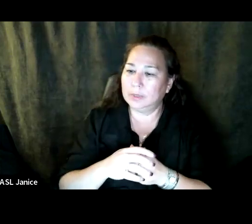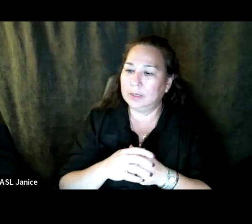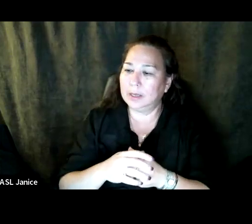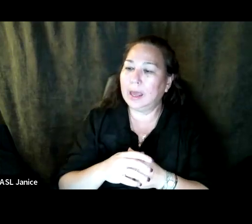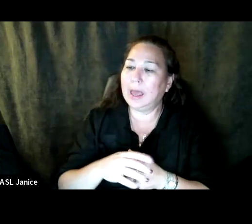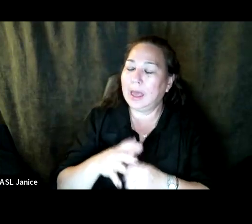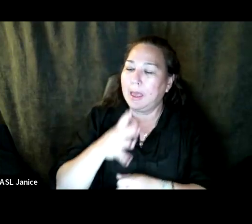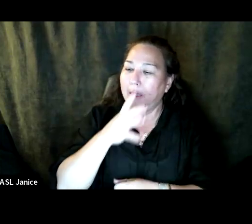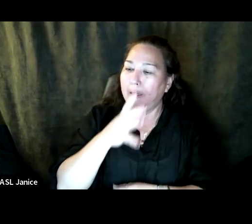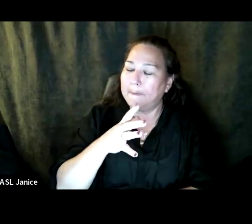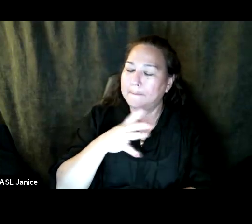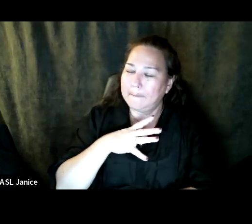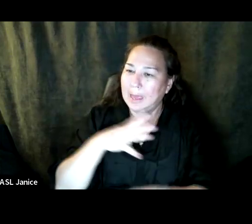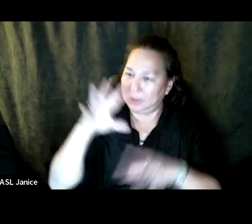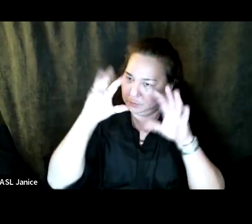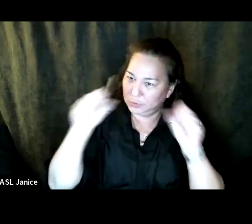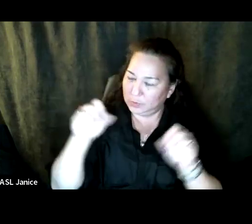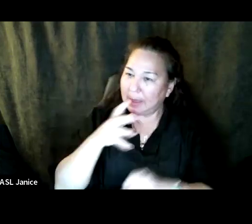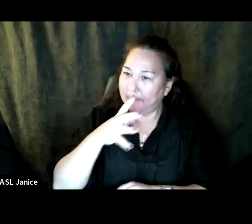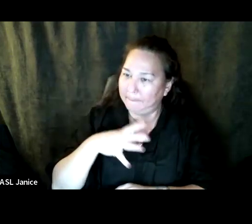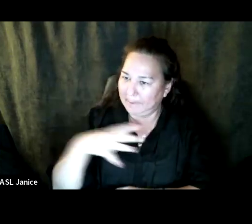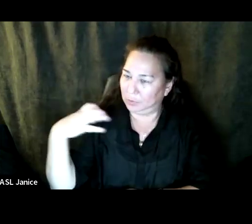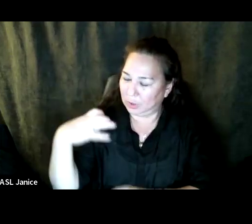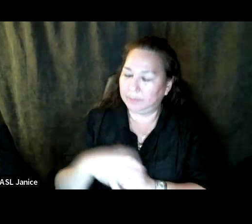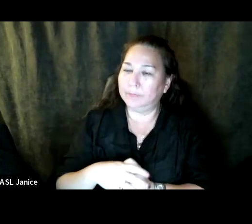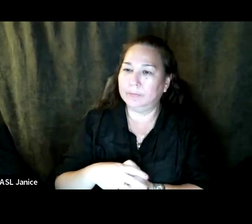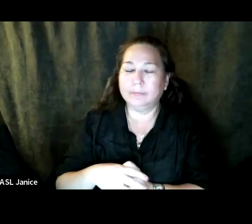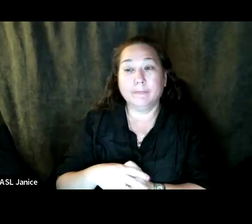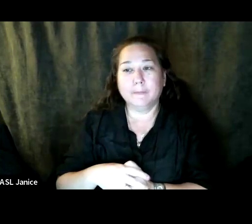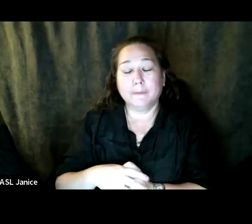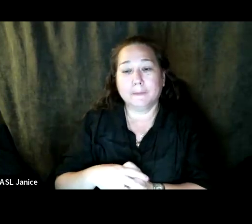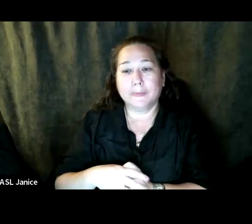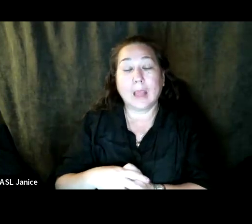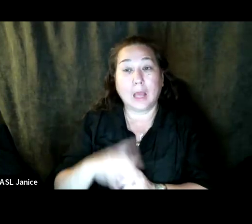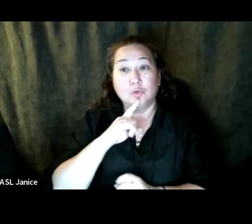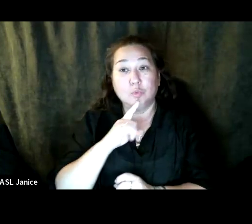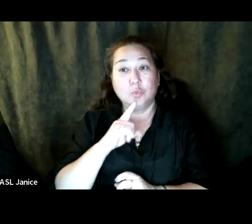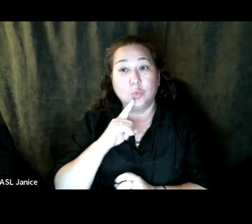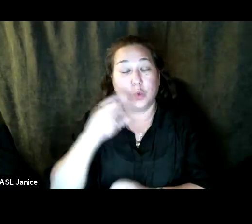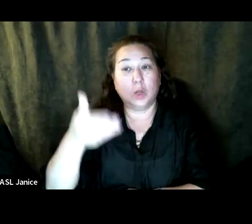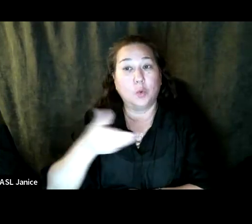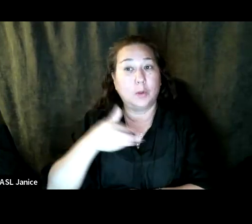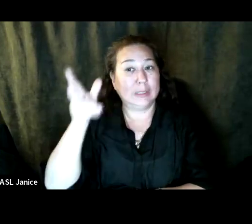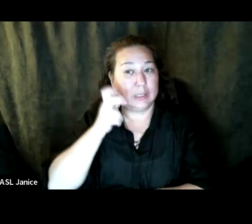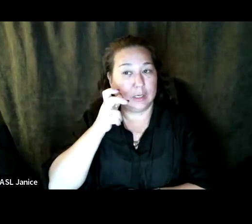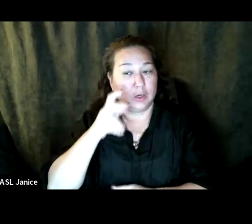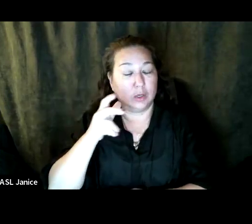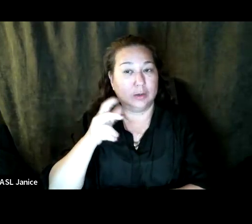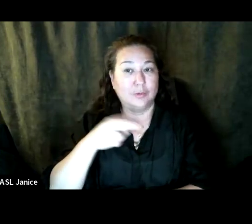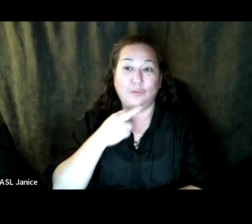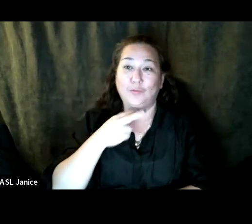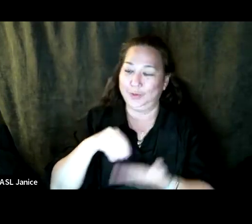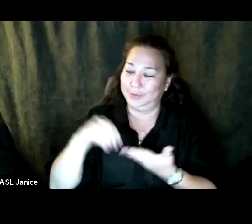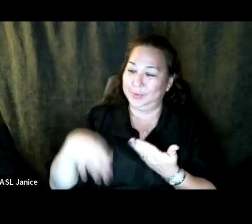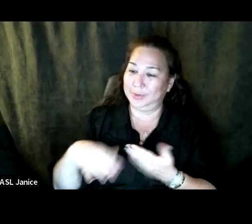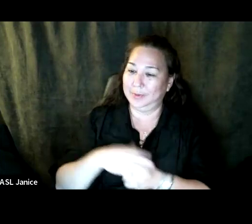Superintendent, Madam Robinson, Chair. And it is very welcoming to hear the voice of a student. And I would